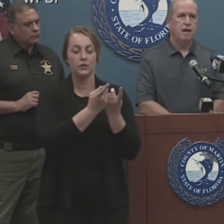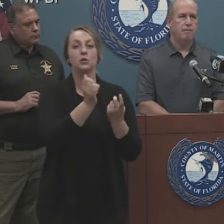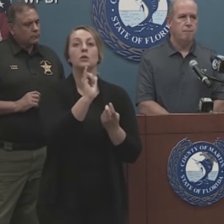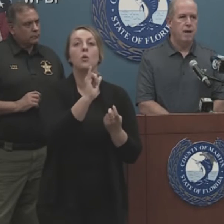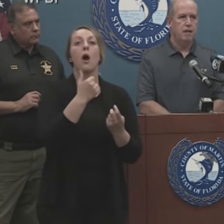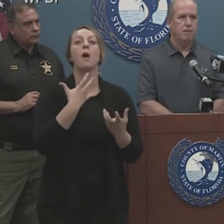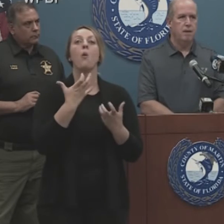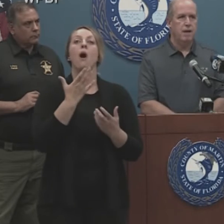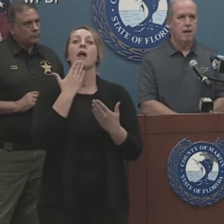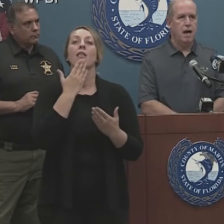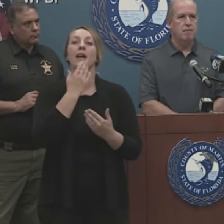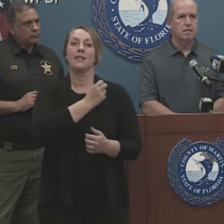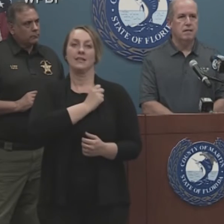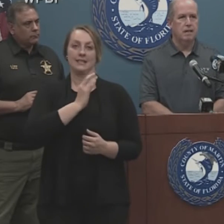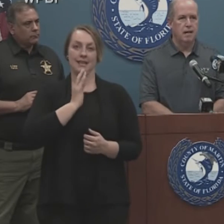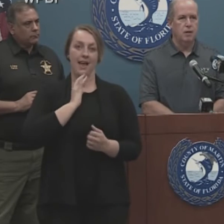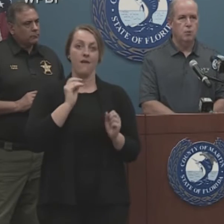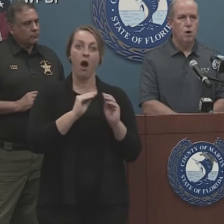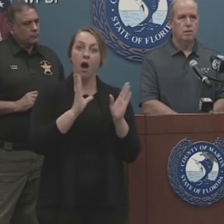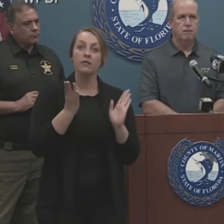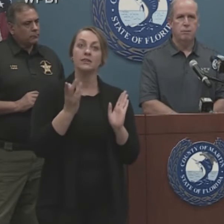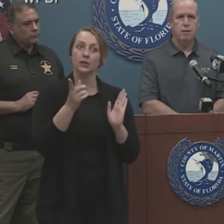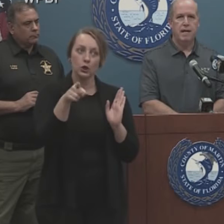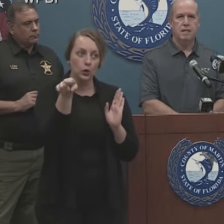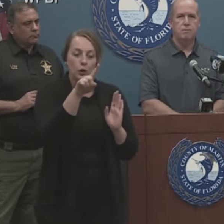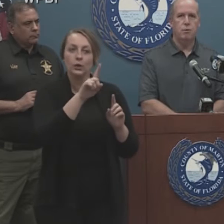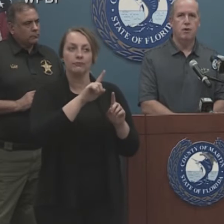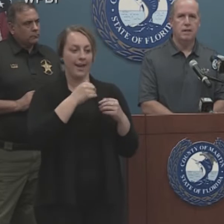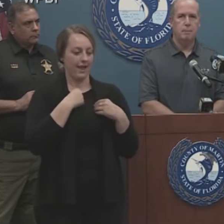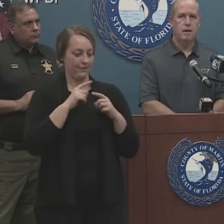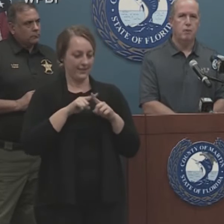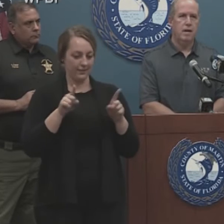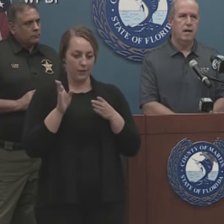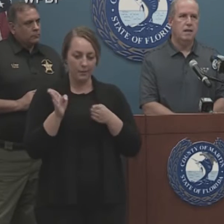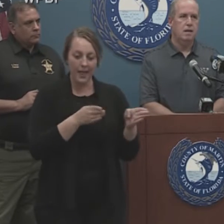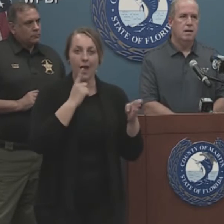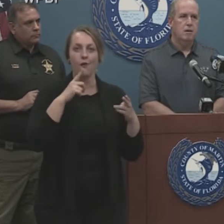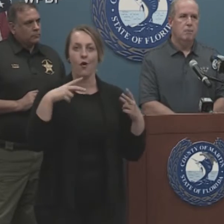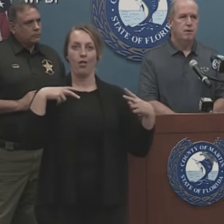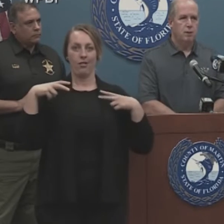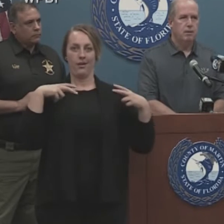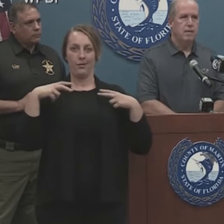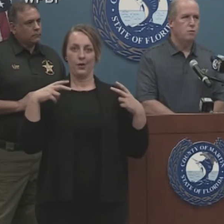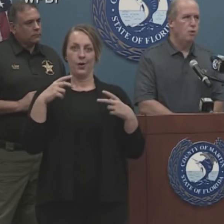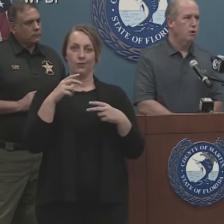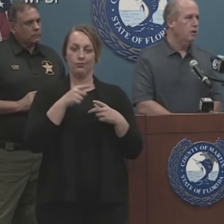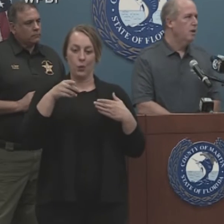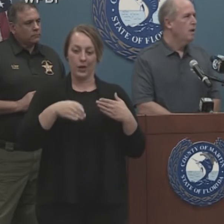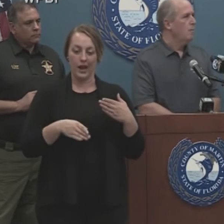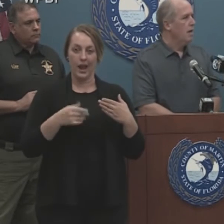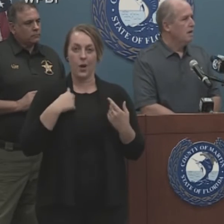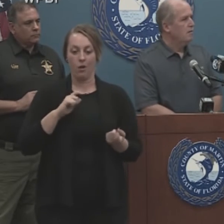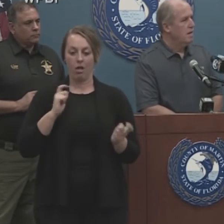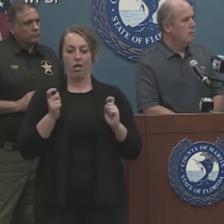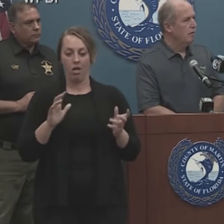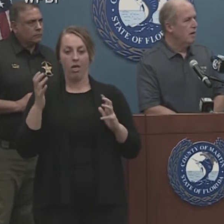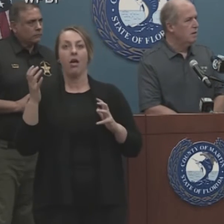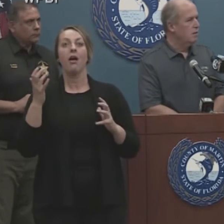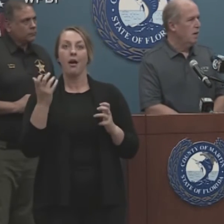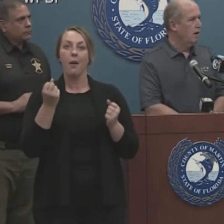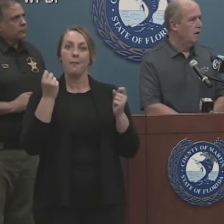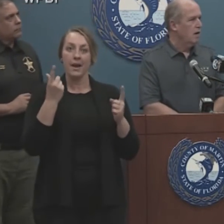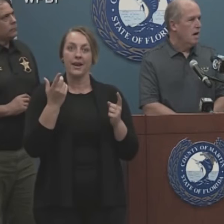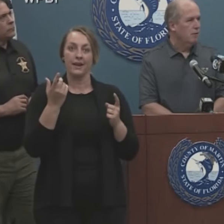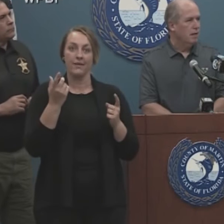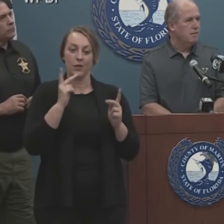of our staff. Many of them had obviously, like you all, different plans for the Labor Day weekend, but their plans were altered. Many of them are